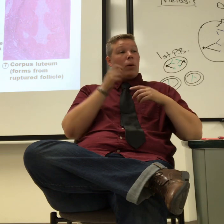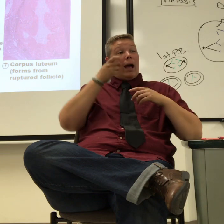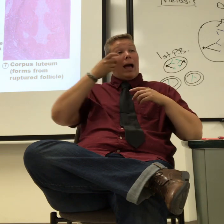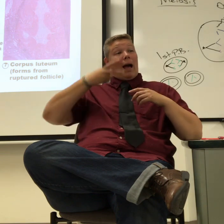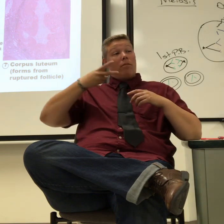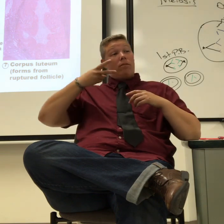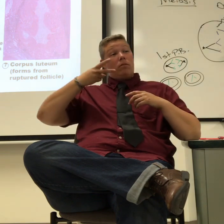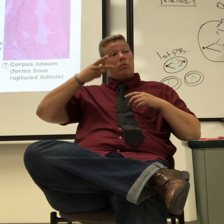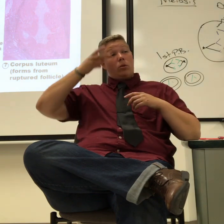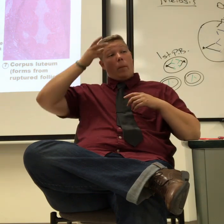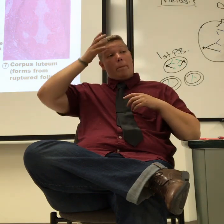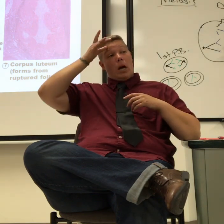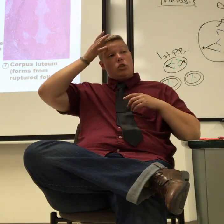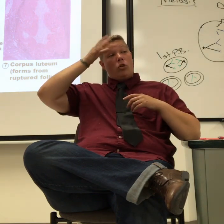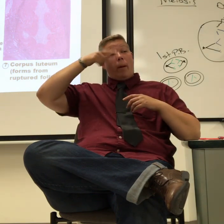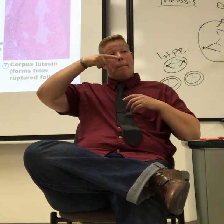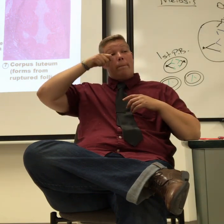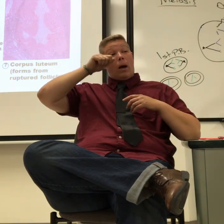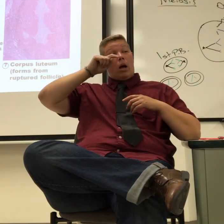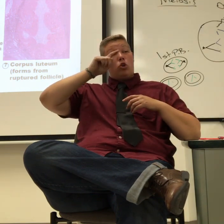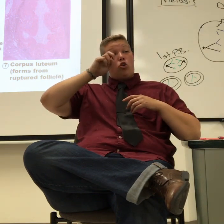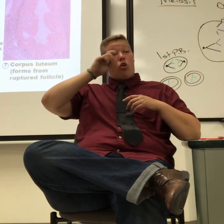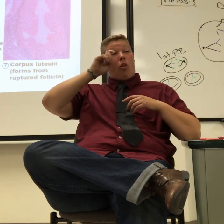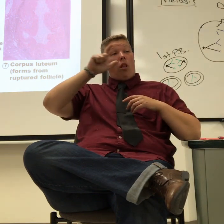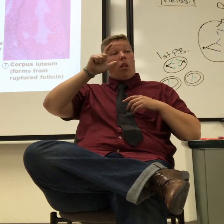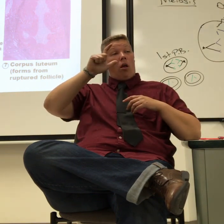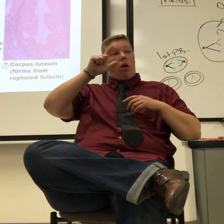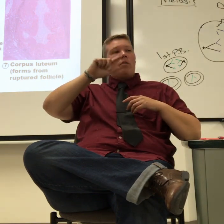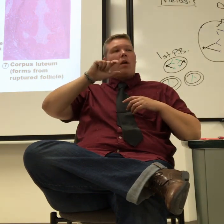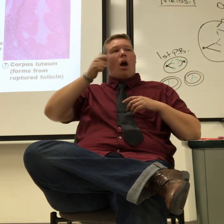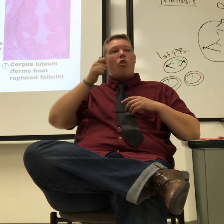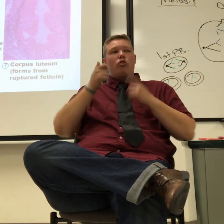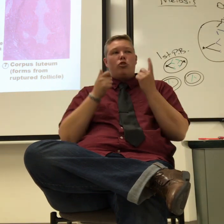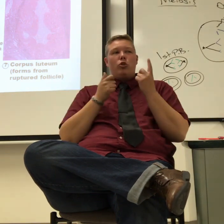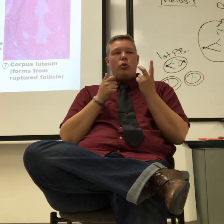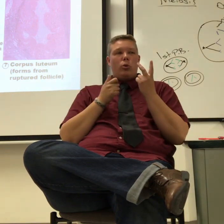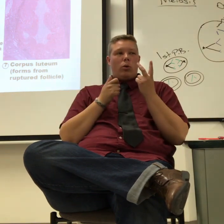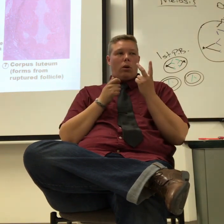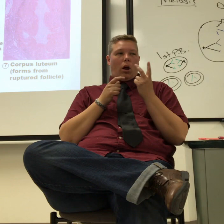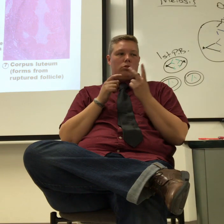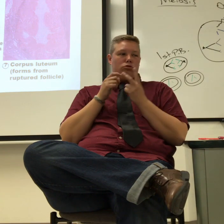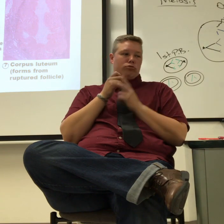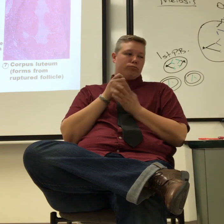paternal chromosome. The other 2 are ejected into a second polar body.